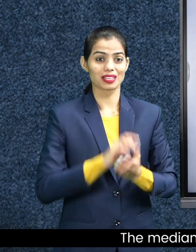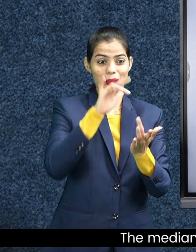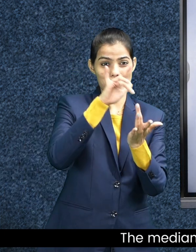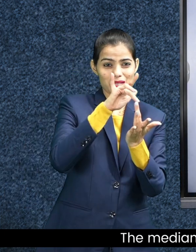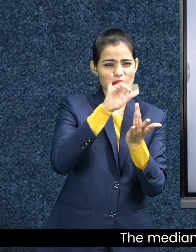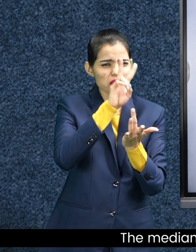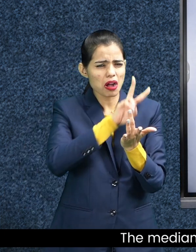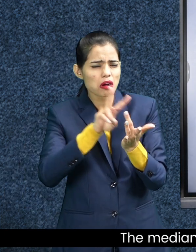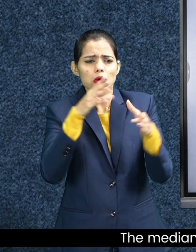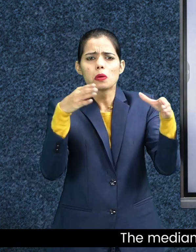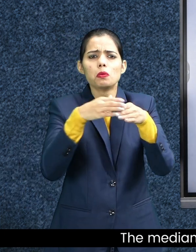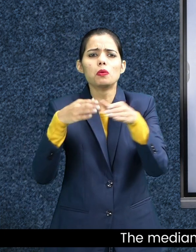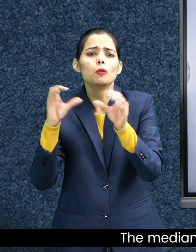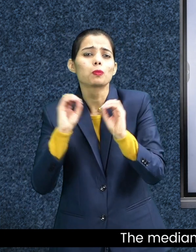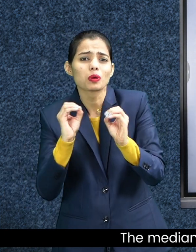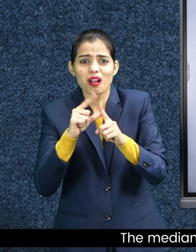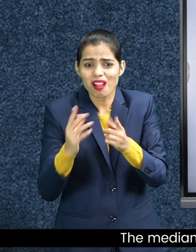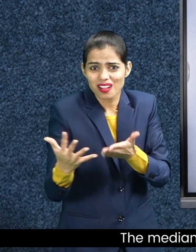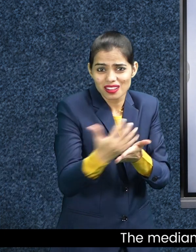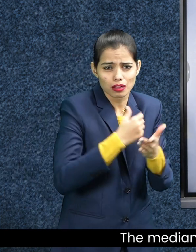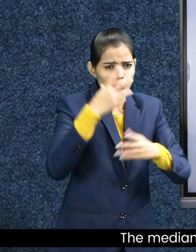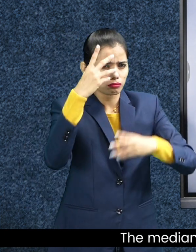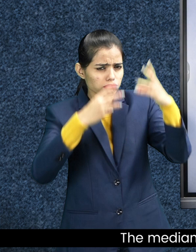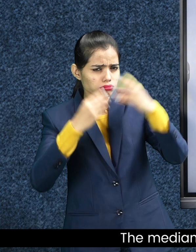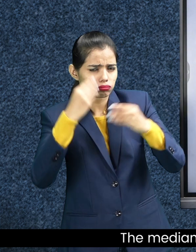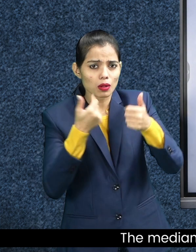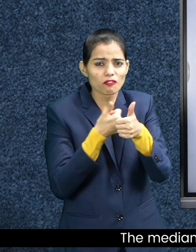The median of the ungrouped data is calculated as follows.